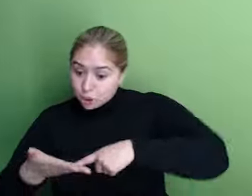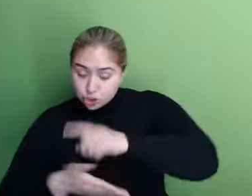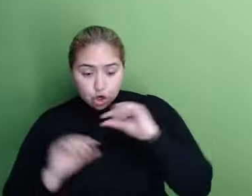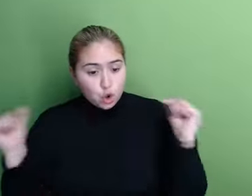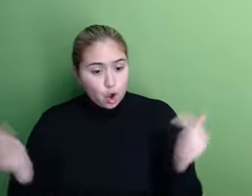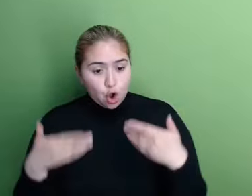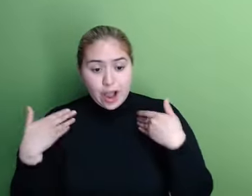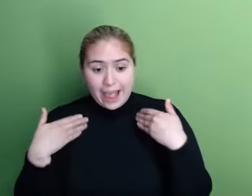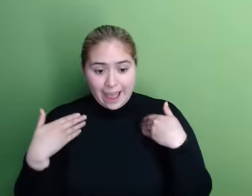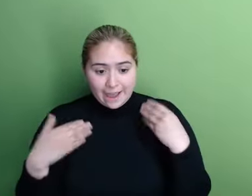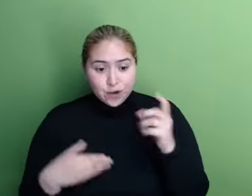red endoderm.